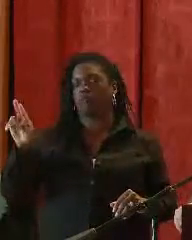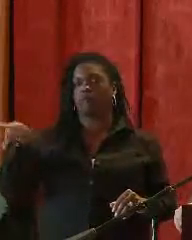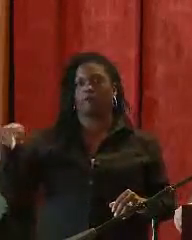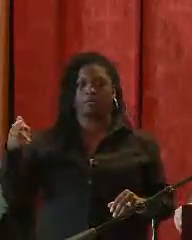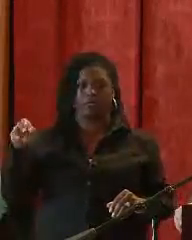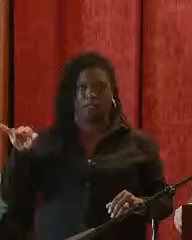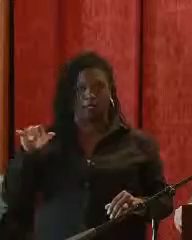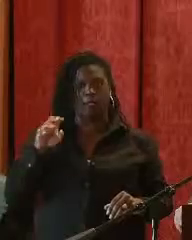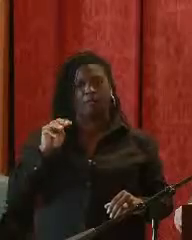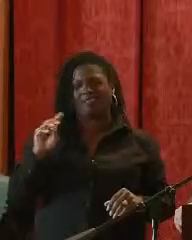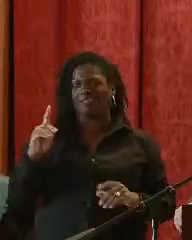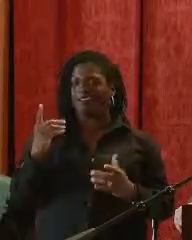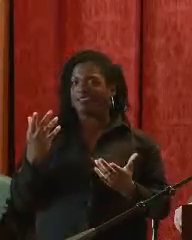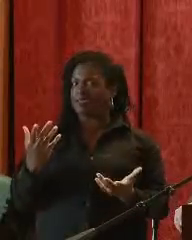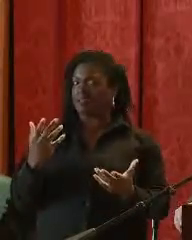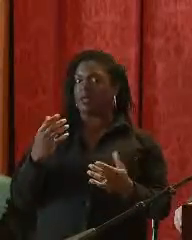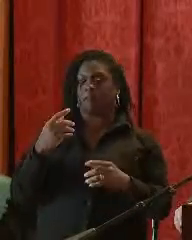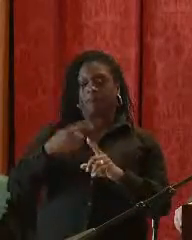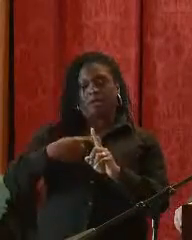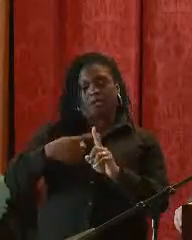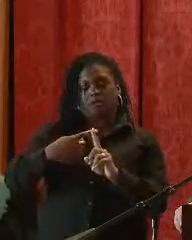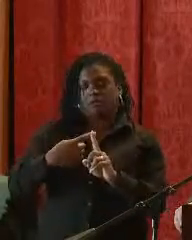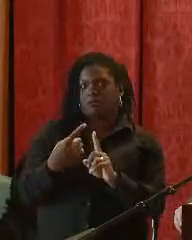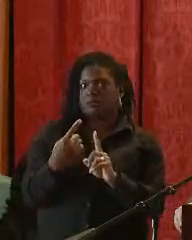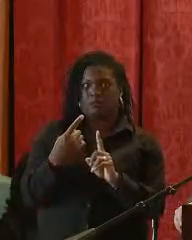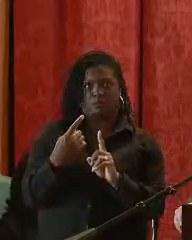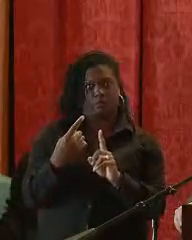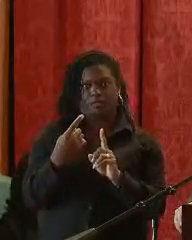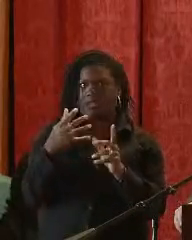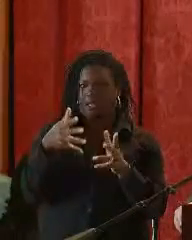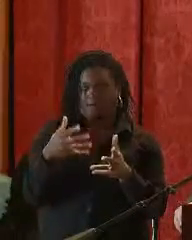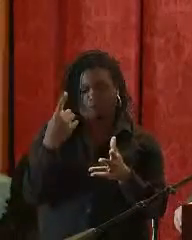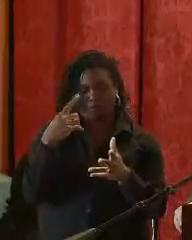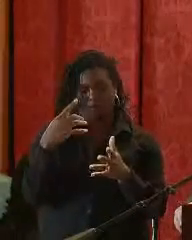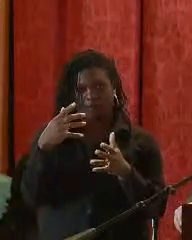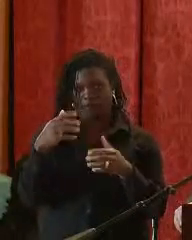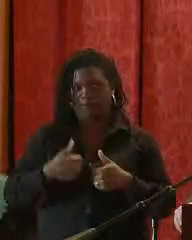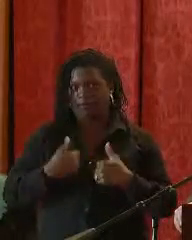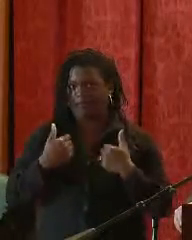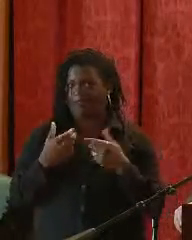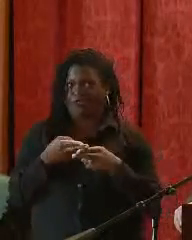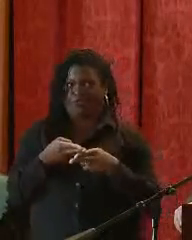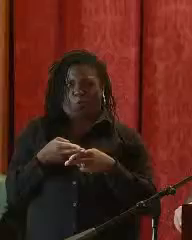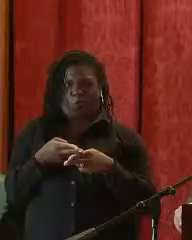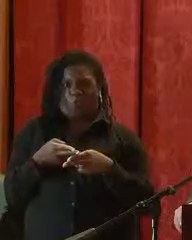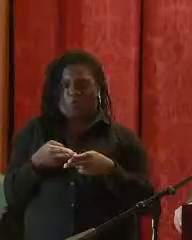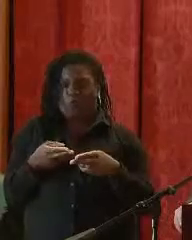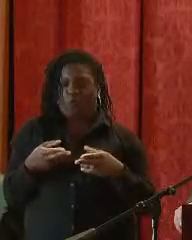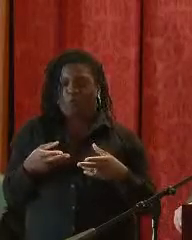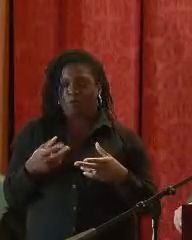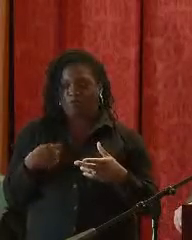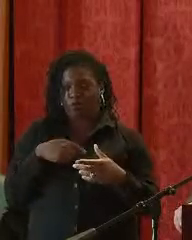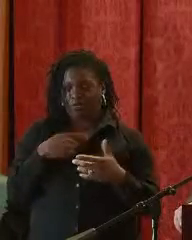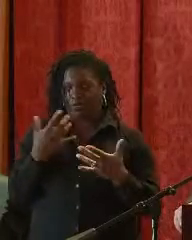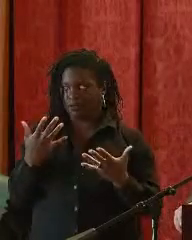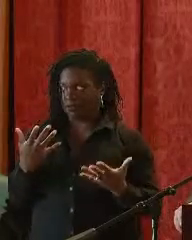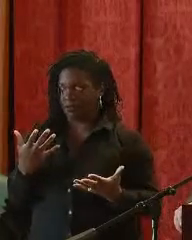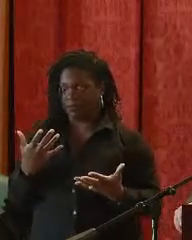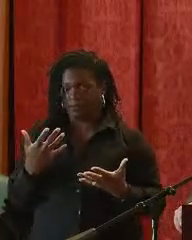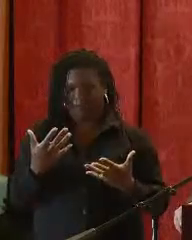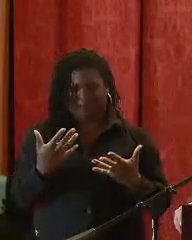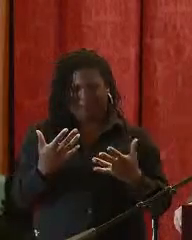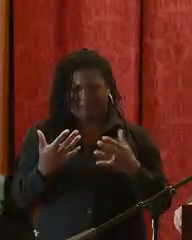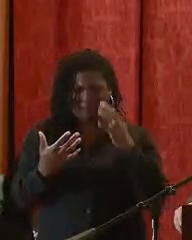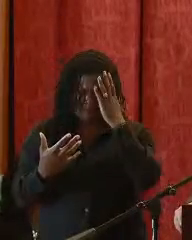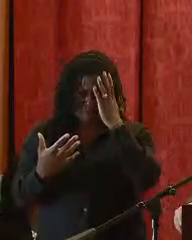imagine how that was. So we went through life, we went through that part thinking, well, you know, He's not going to make it for a few years, so we're not